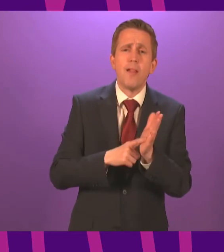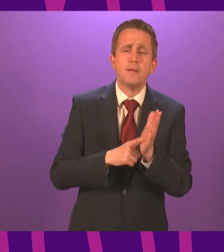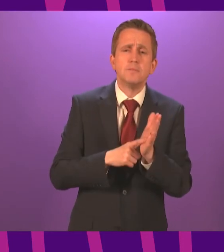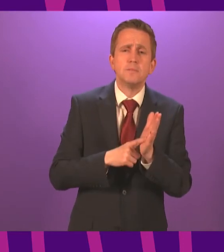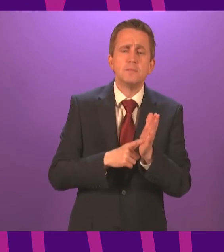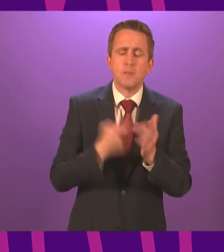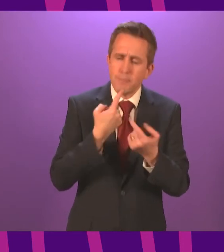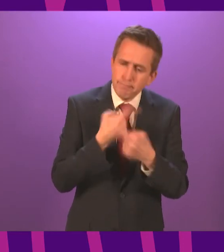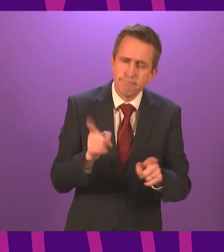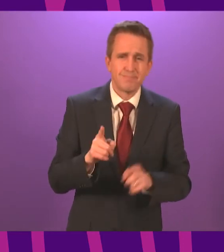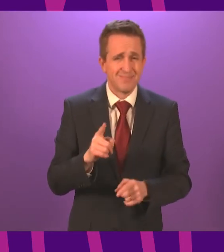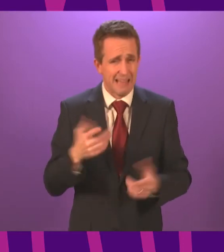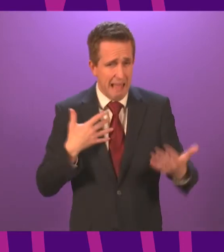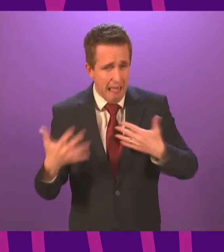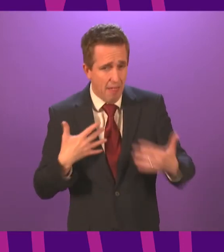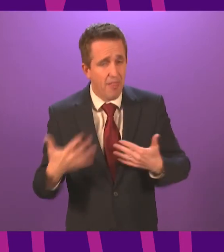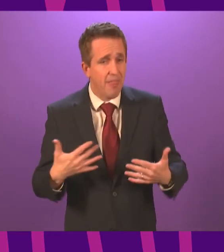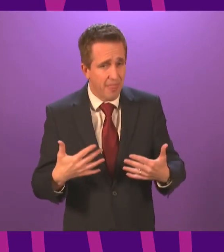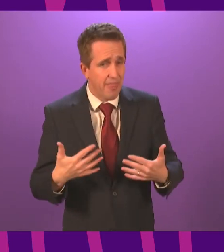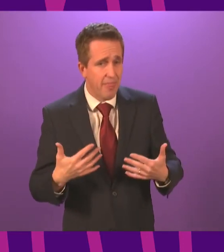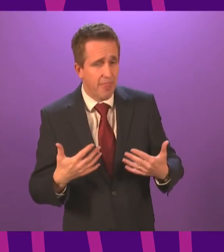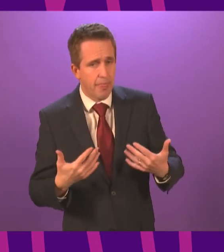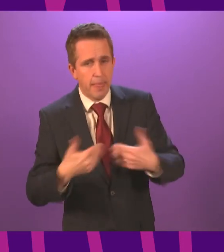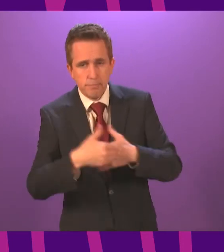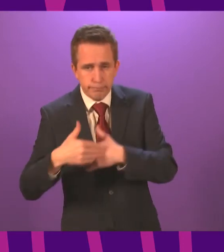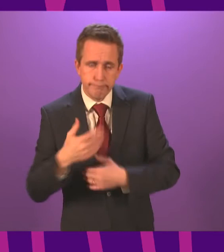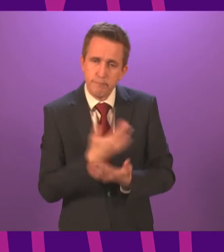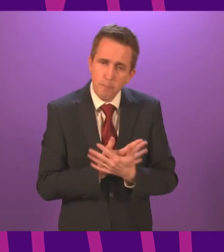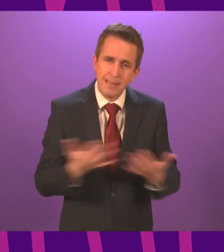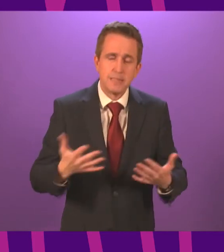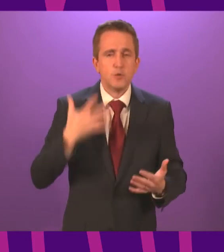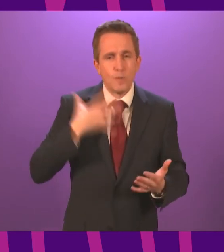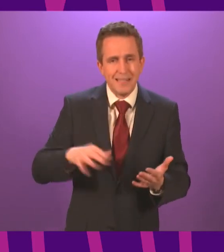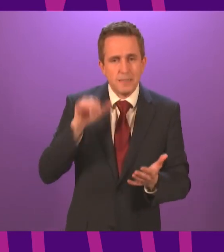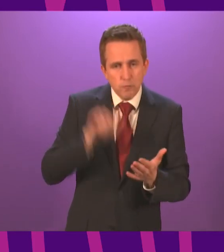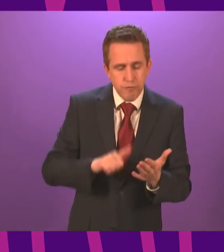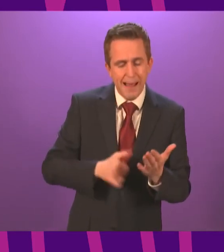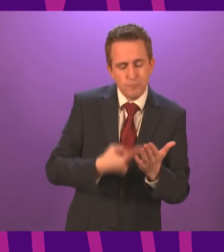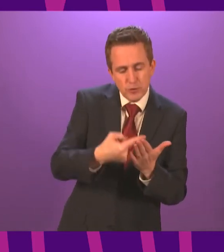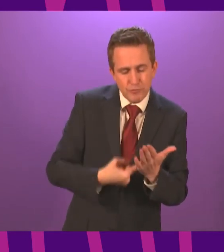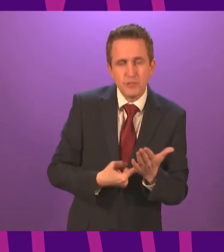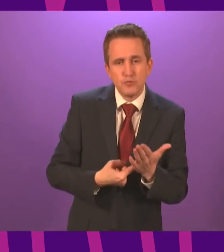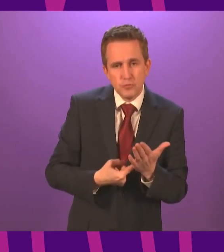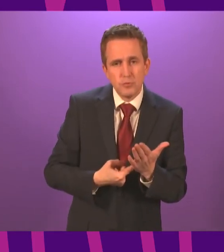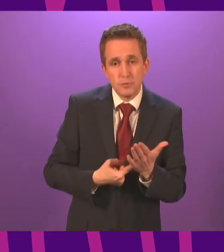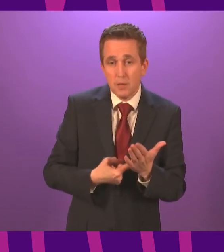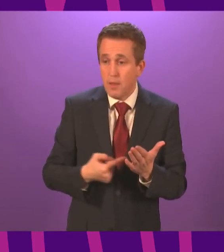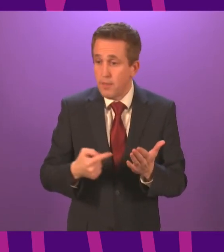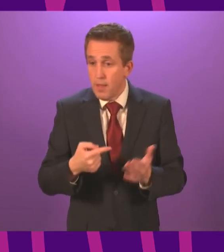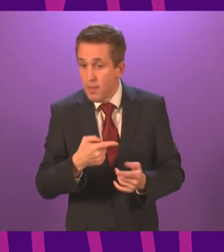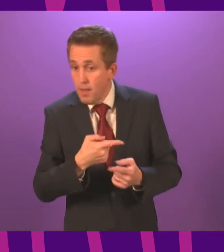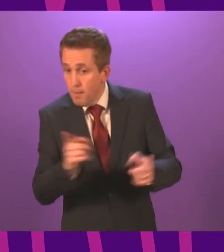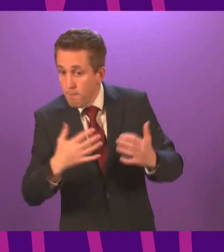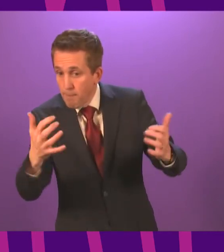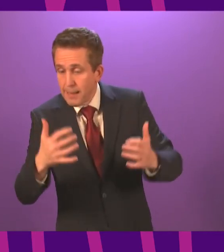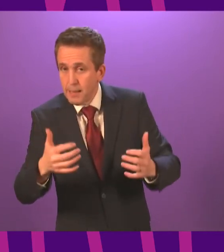is why we must ensure we get the restrictions right, that they are understood by the public and